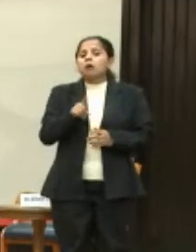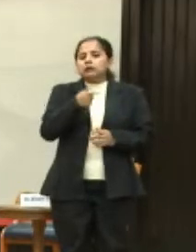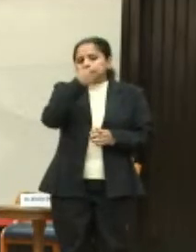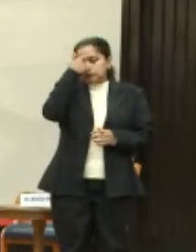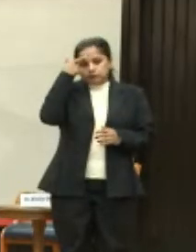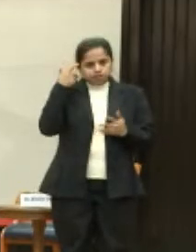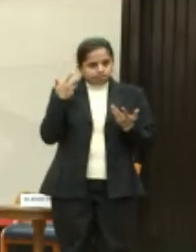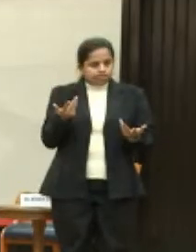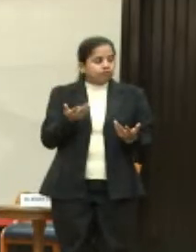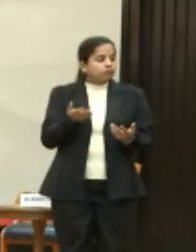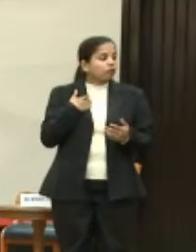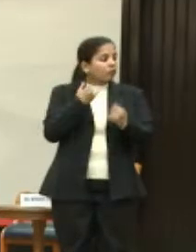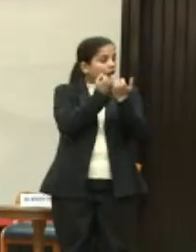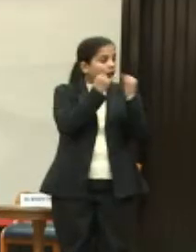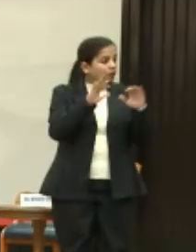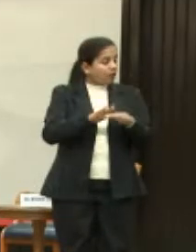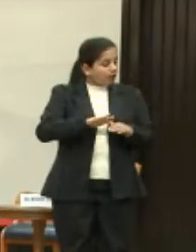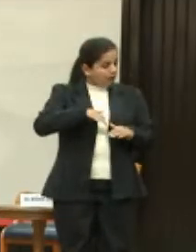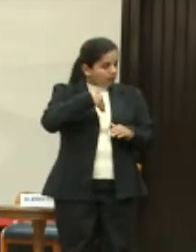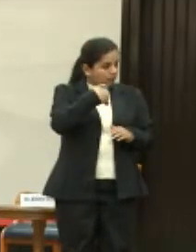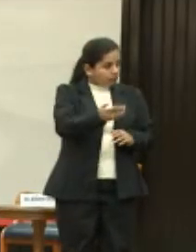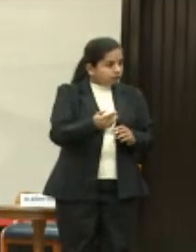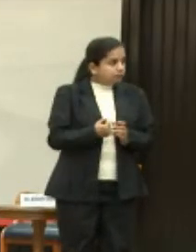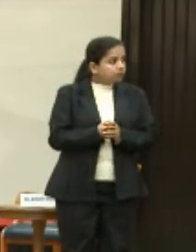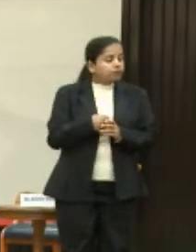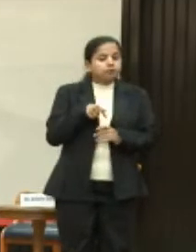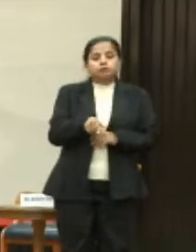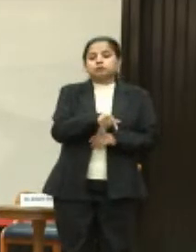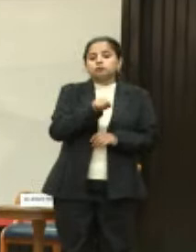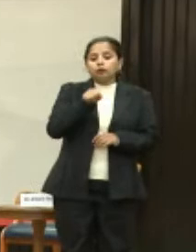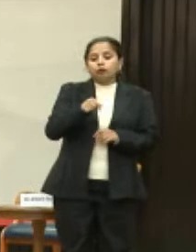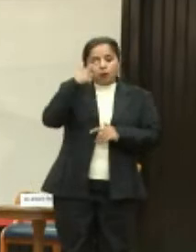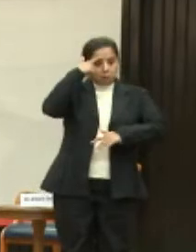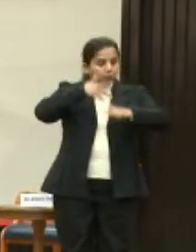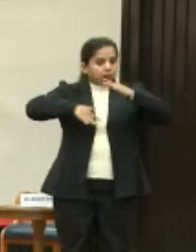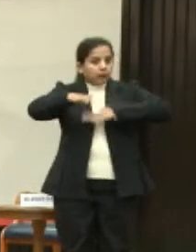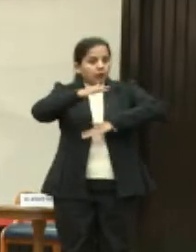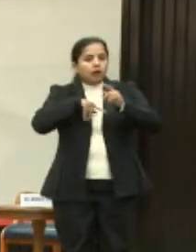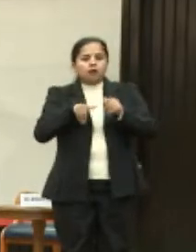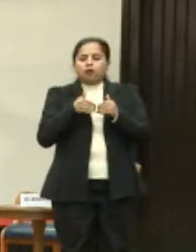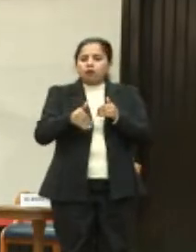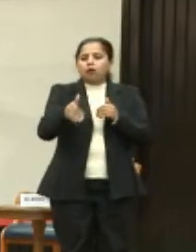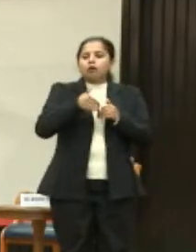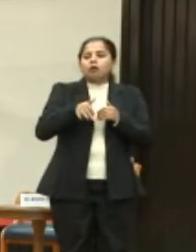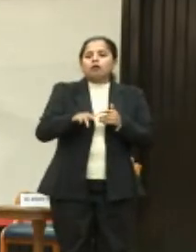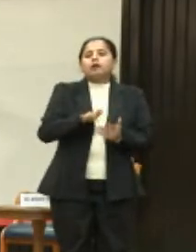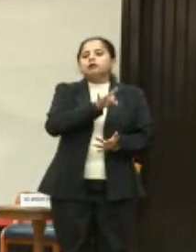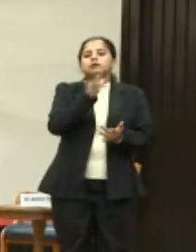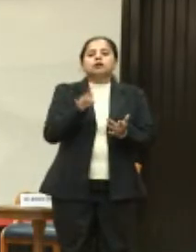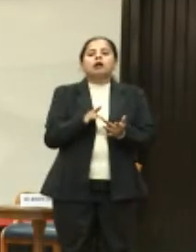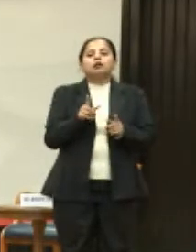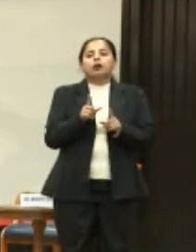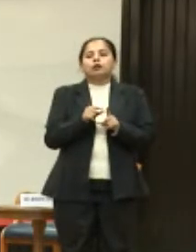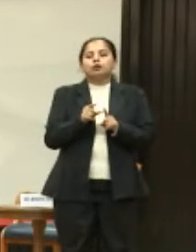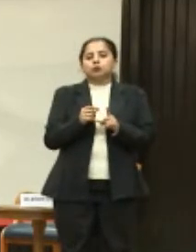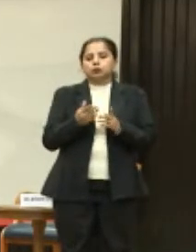Unfortunately, after independence, in the heyday of planning, it continued to be centralized.